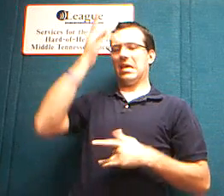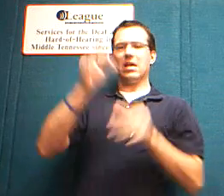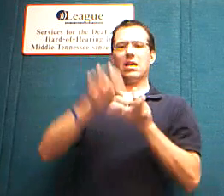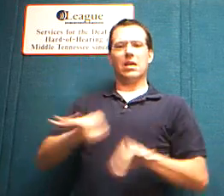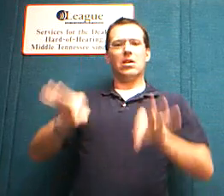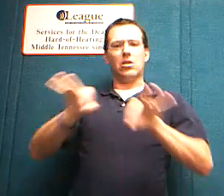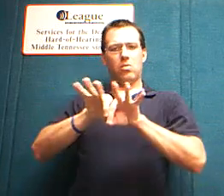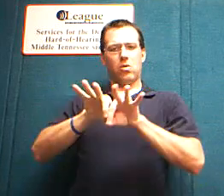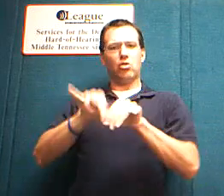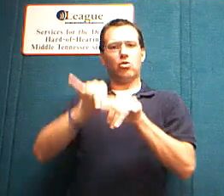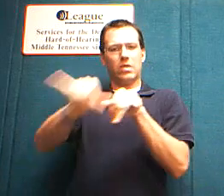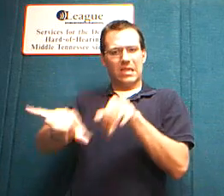after your fever is gone.